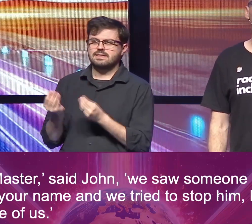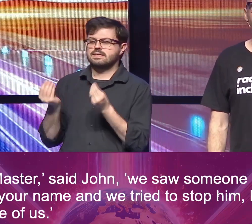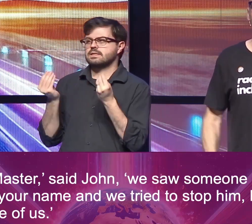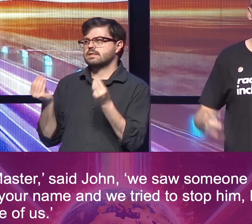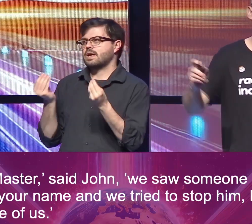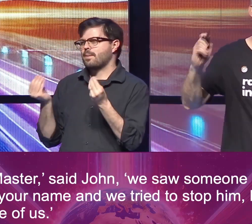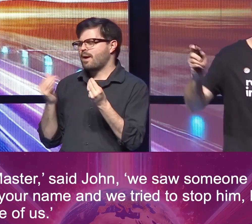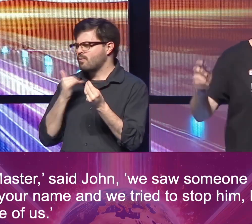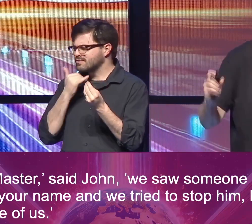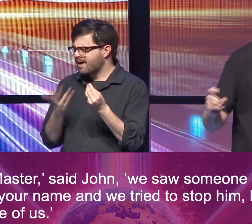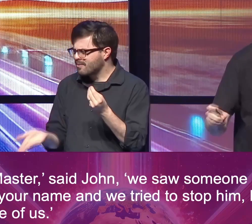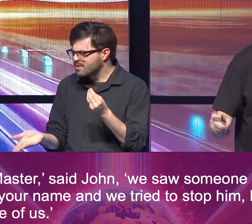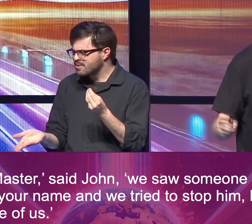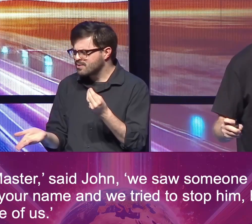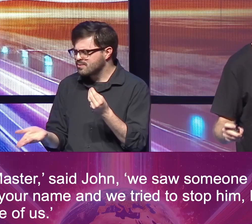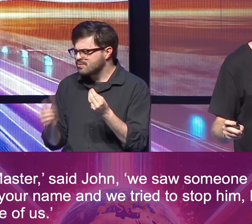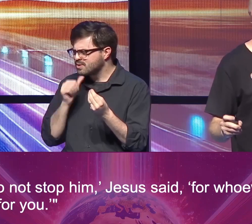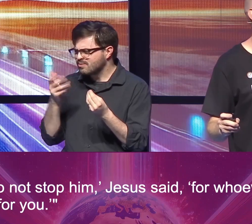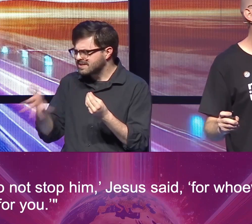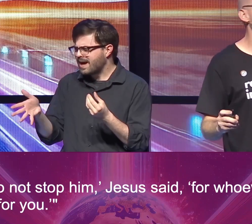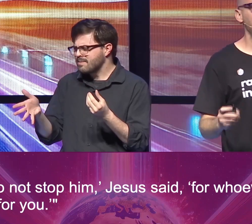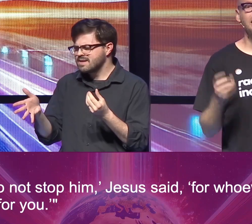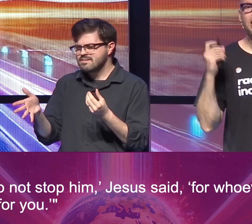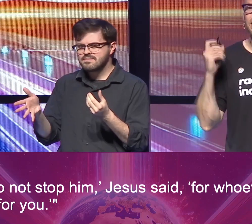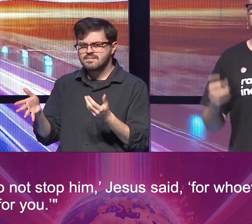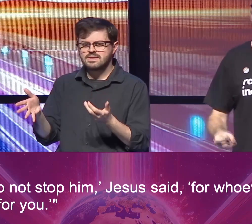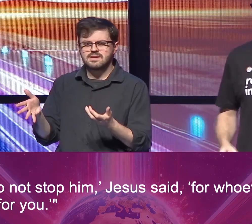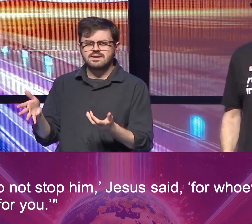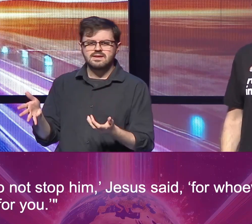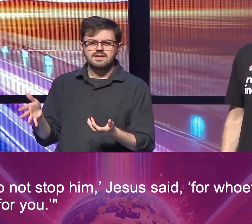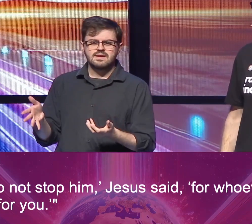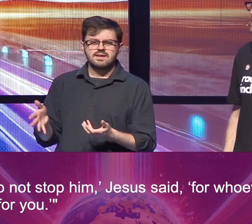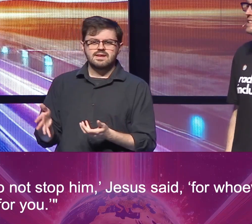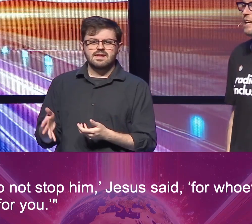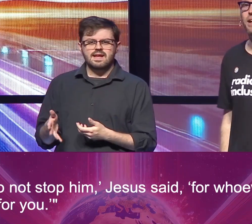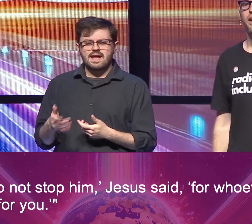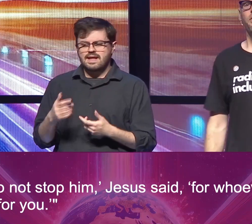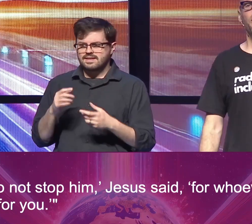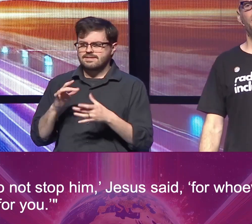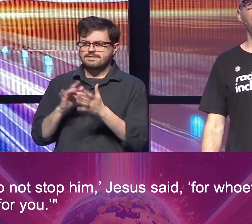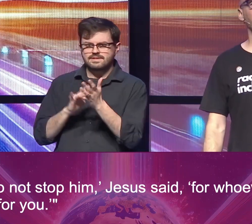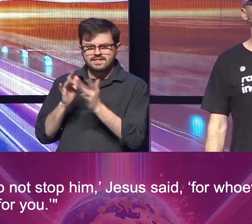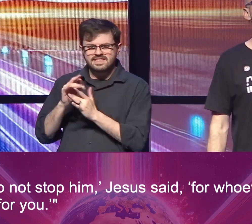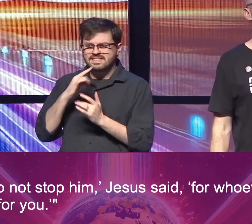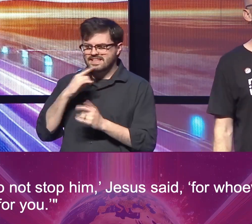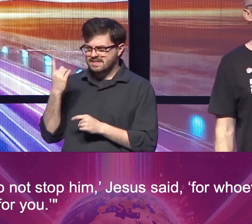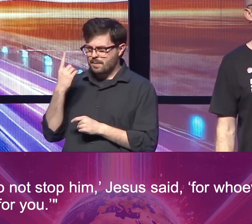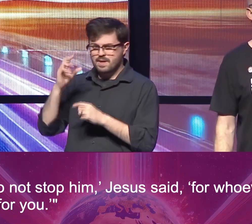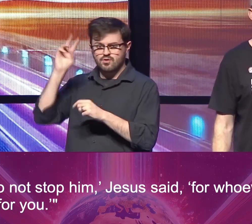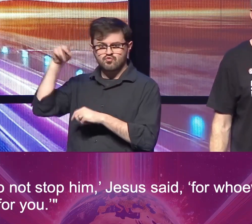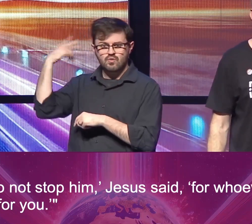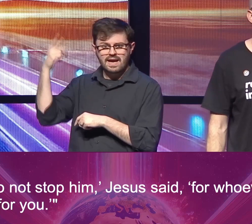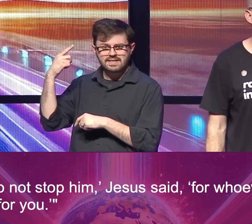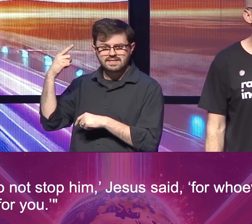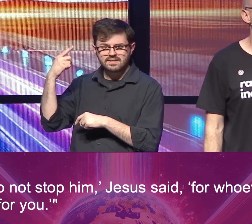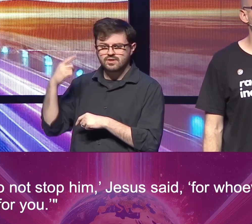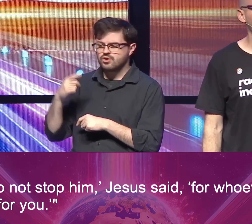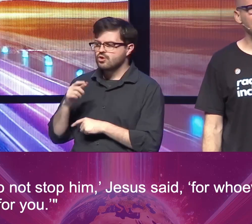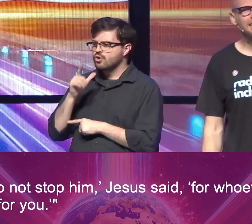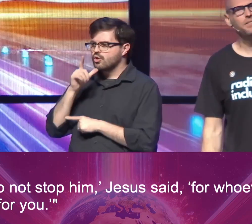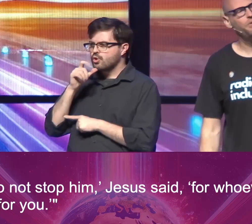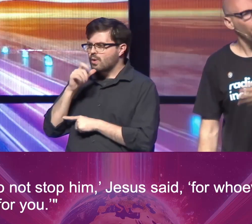wrong with you? Don't stop him. And then Jesus makes this crazy statement, for whoever is not against